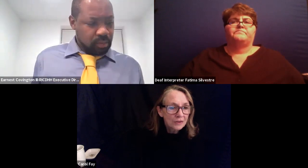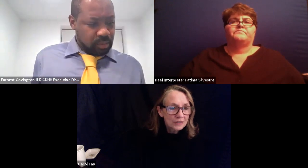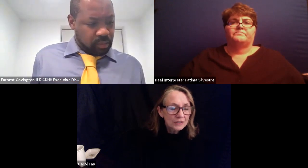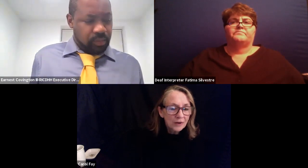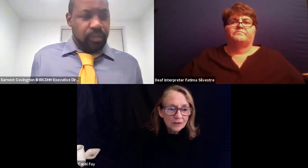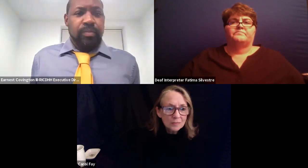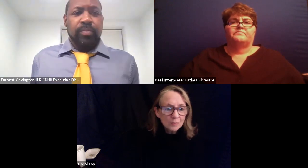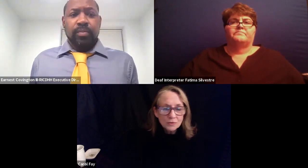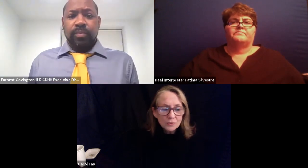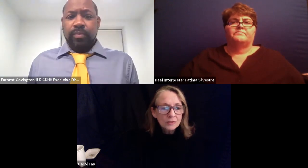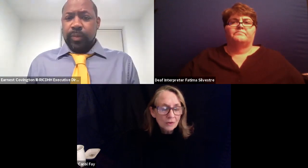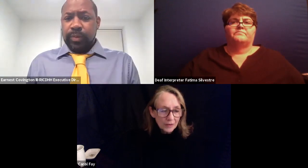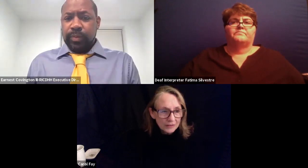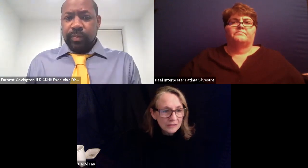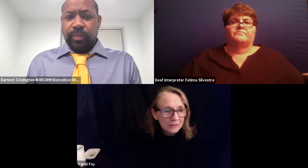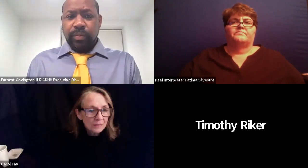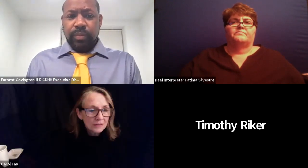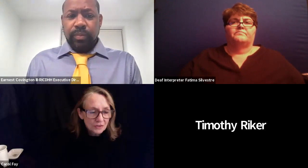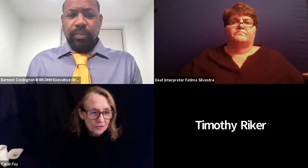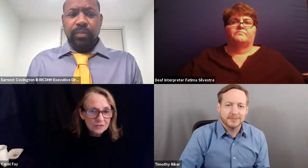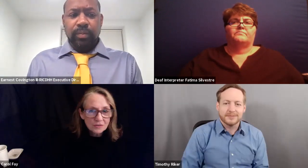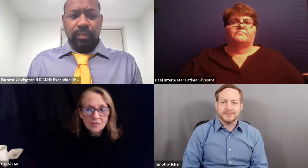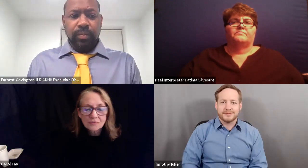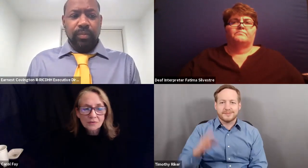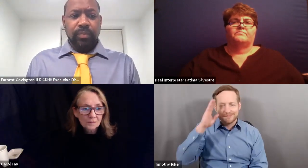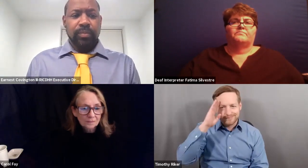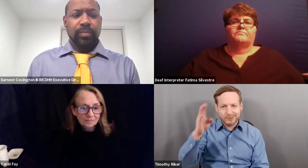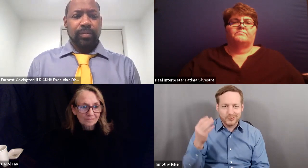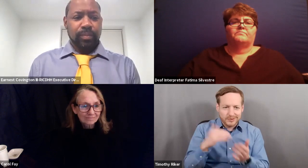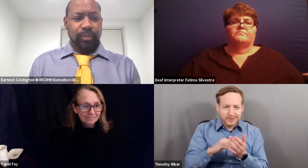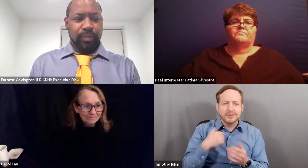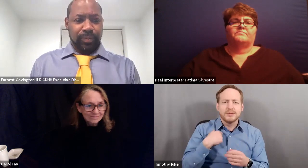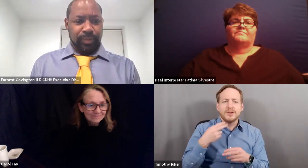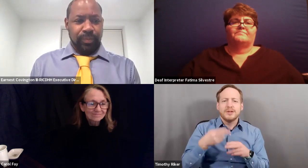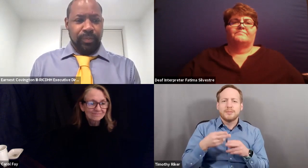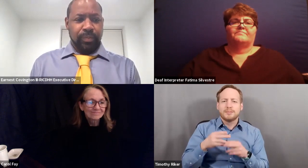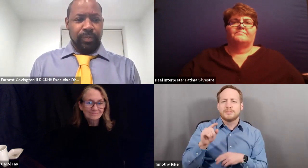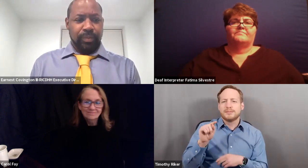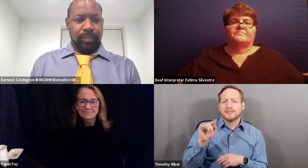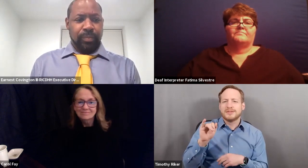We saw Tim Riker. Maybe you could go ahead, Tim, and start this off.